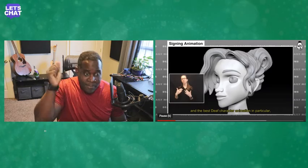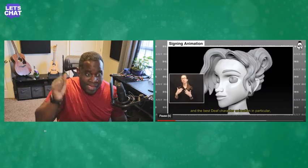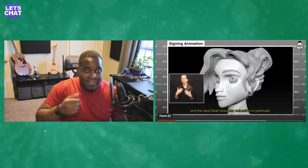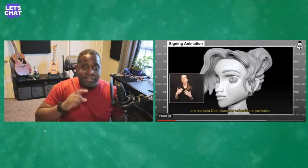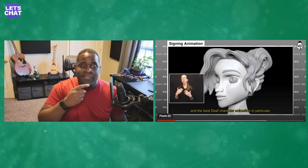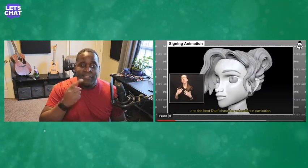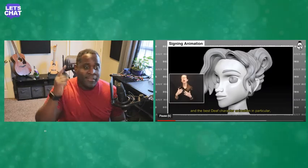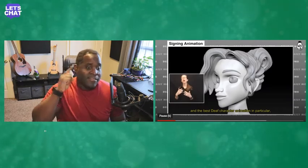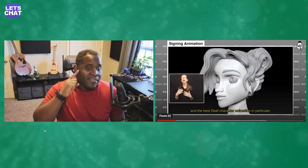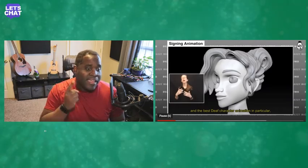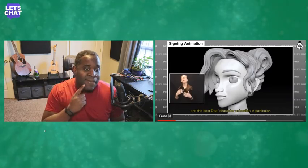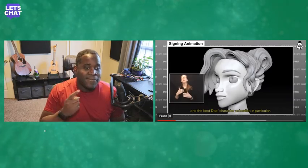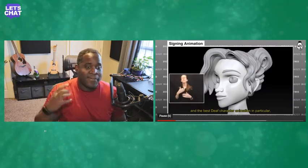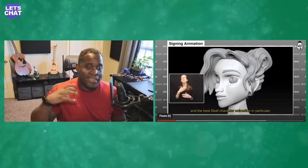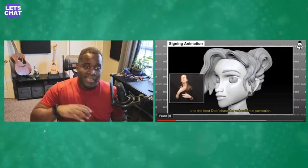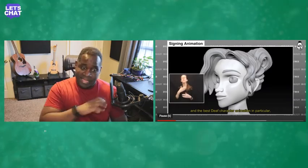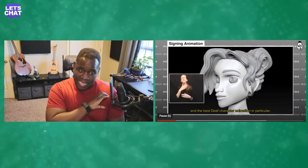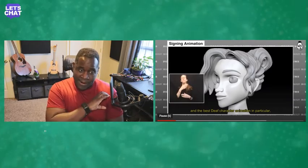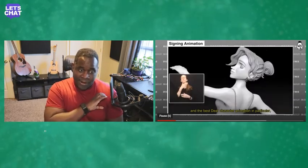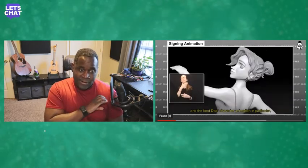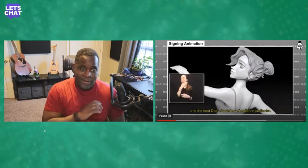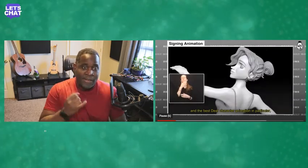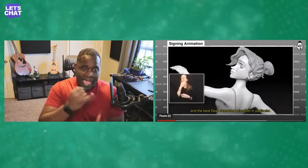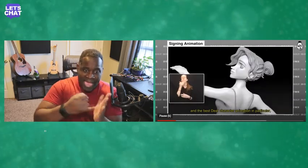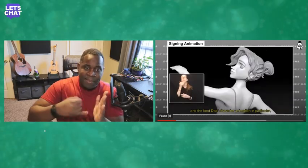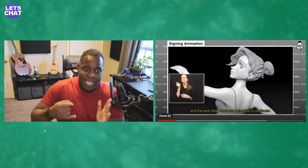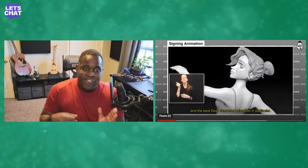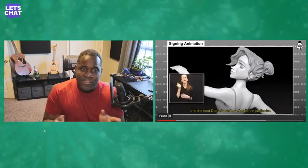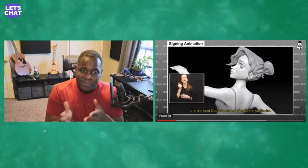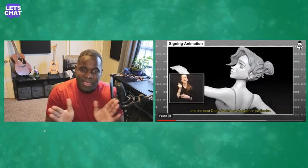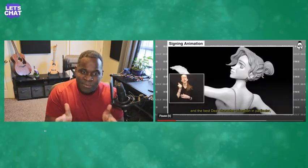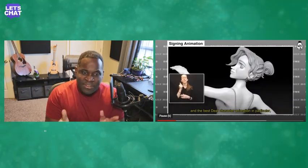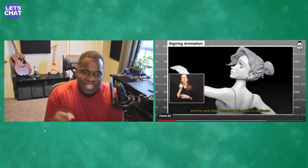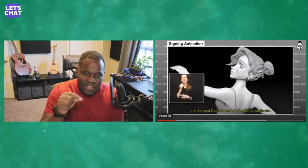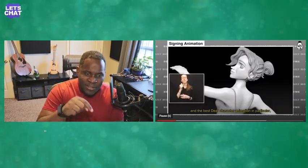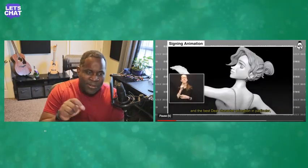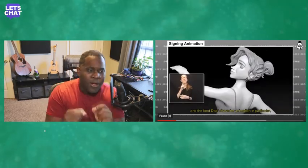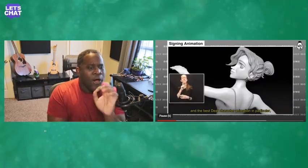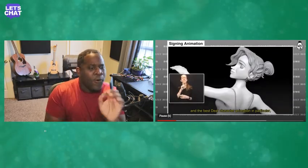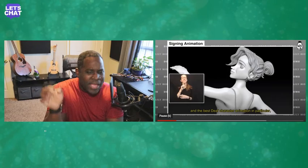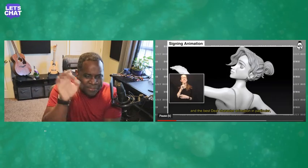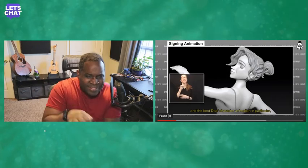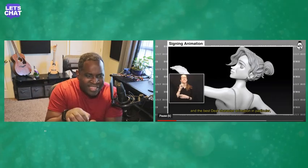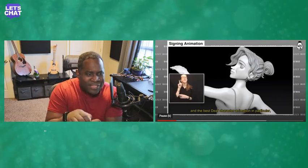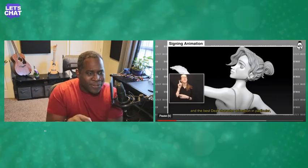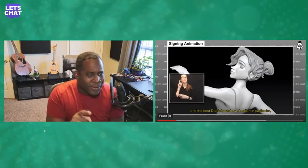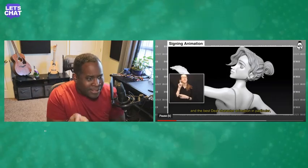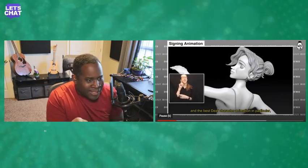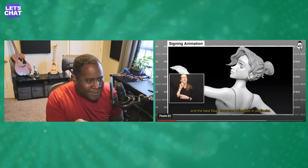the best deaf character animation in particular. Oh,